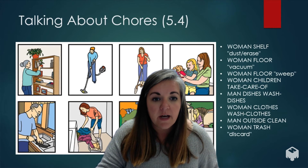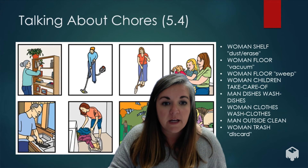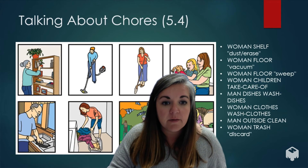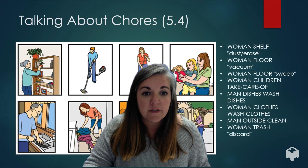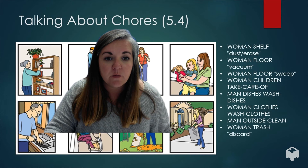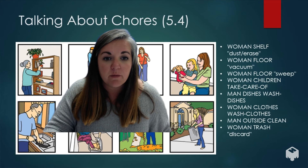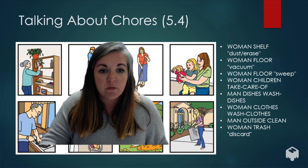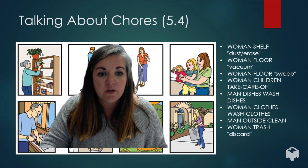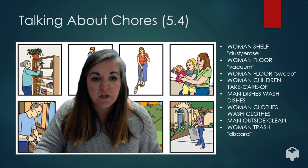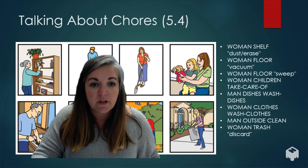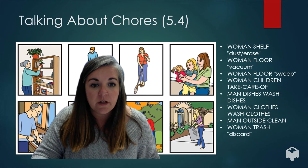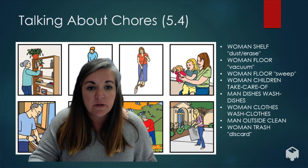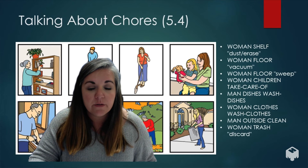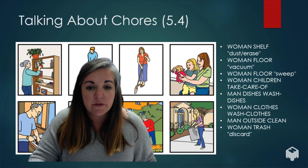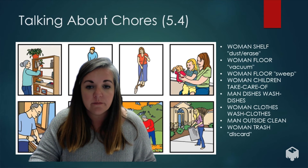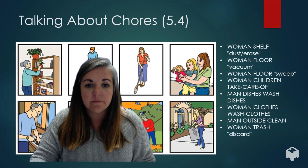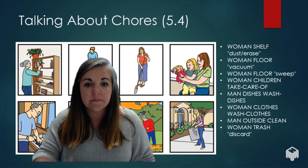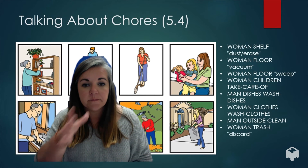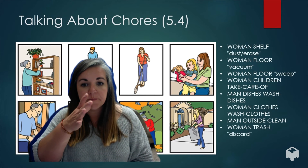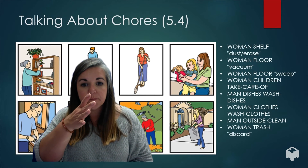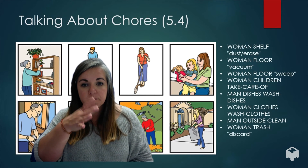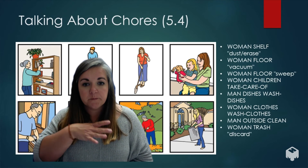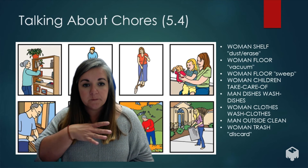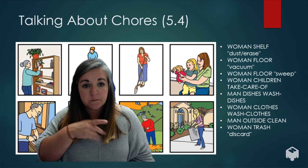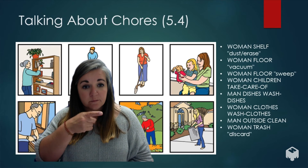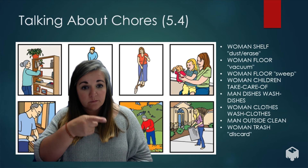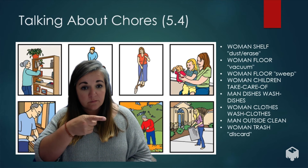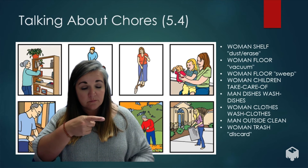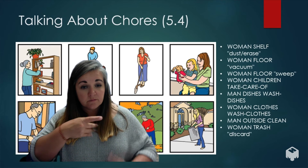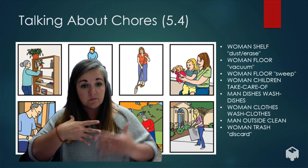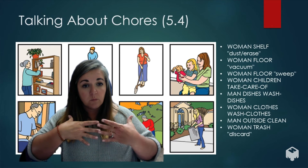All right, behind me is a woman washing clothes.